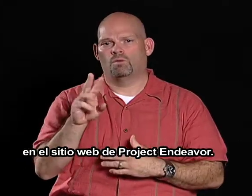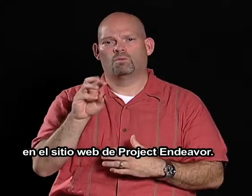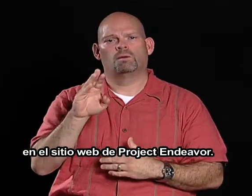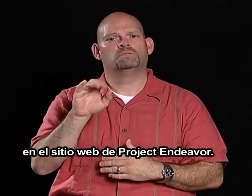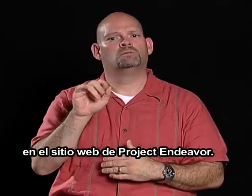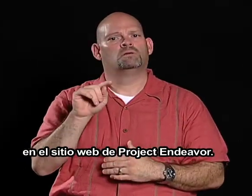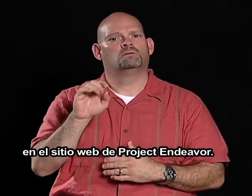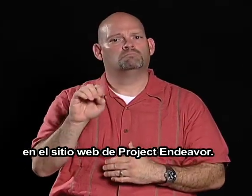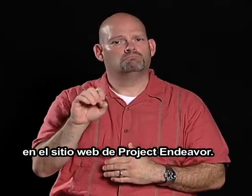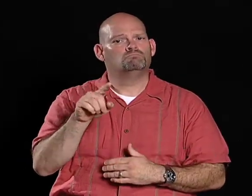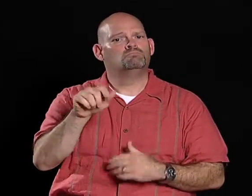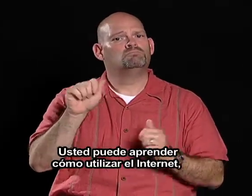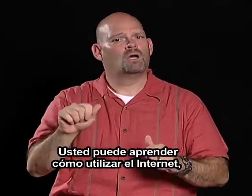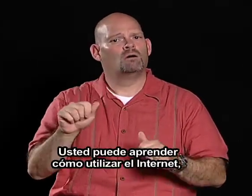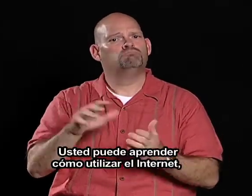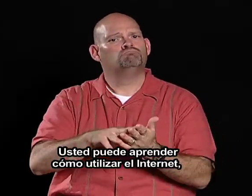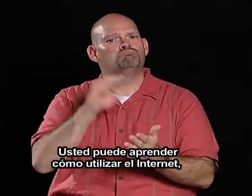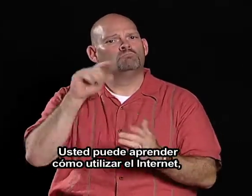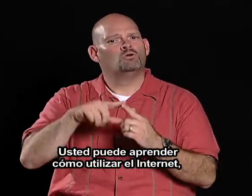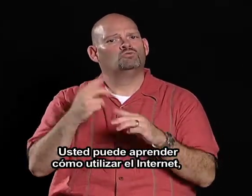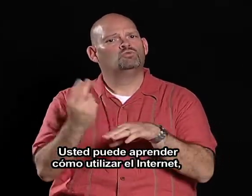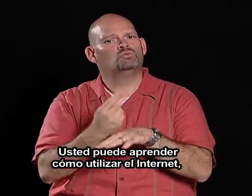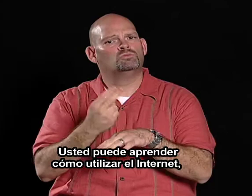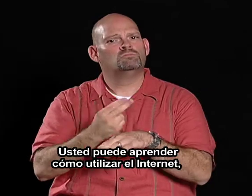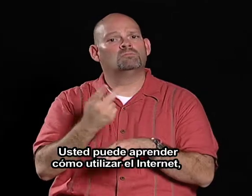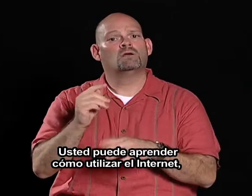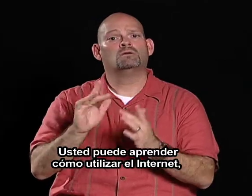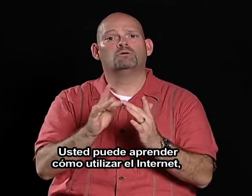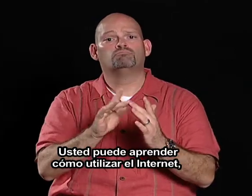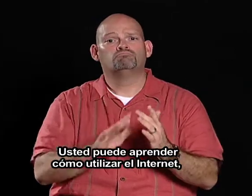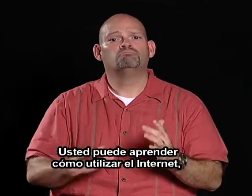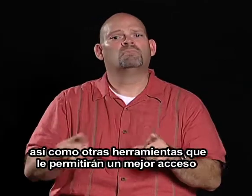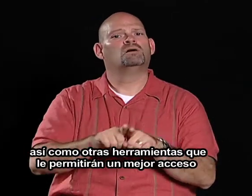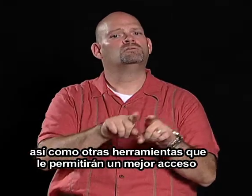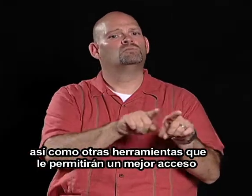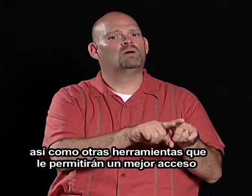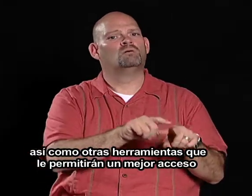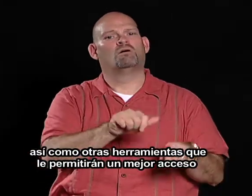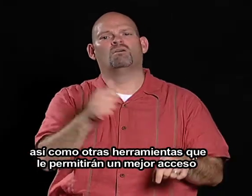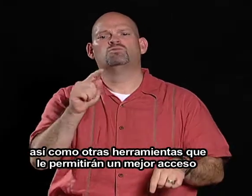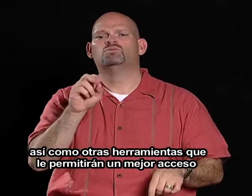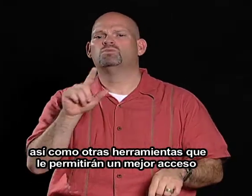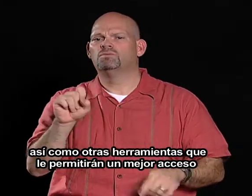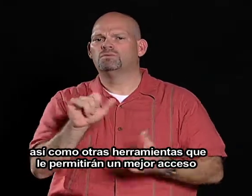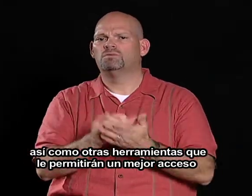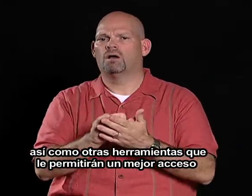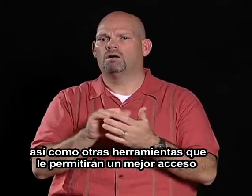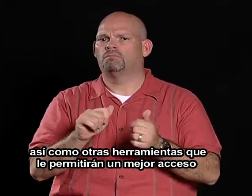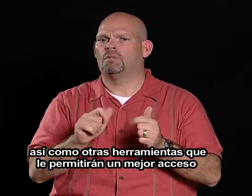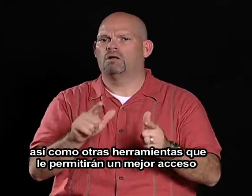website. You can learn how to use the internet, as well as other tools that will allow